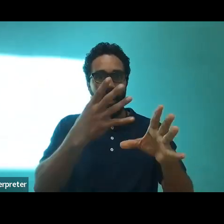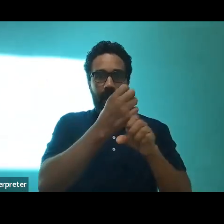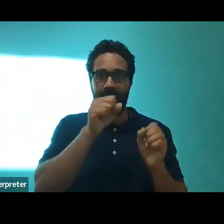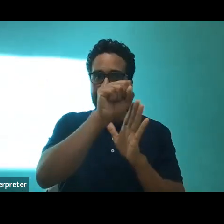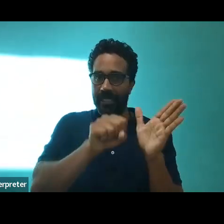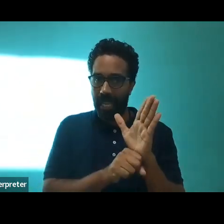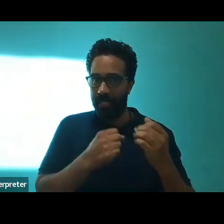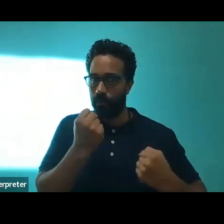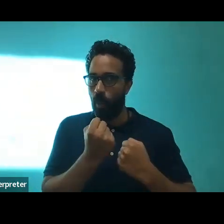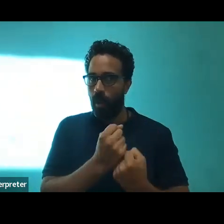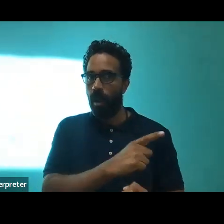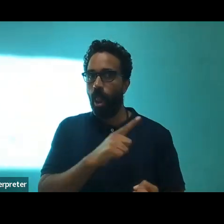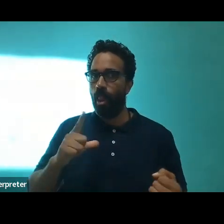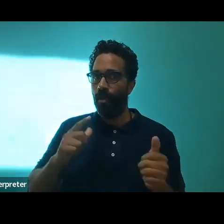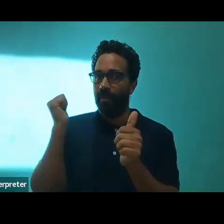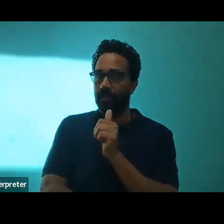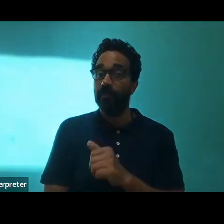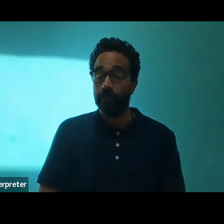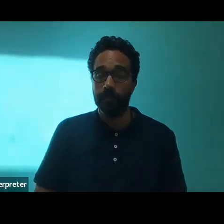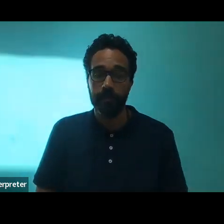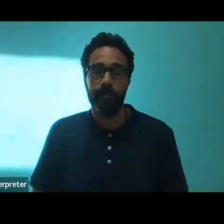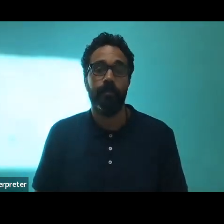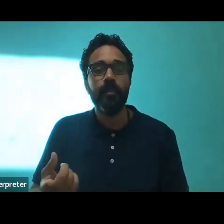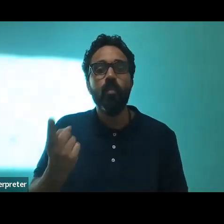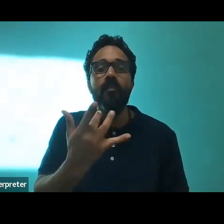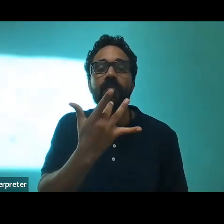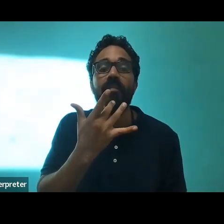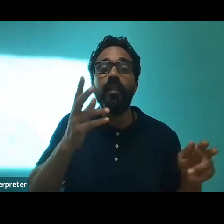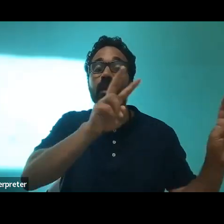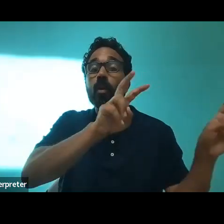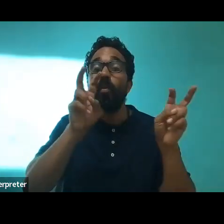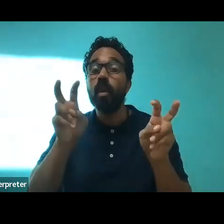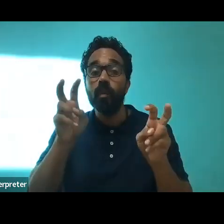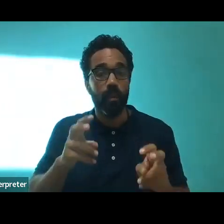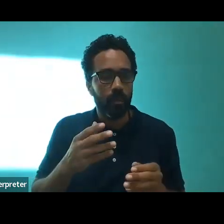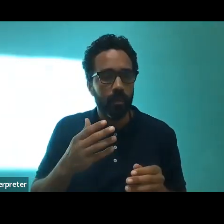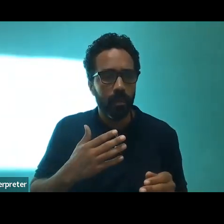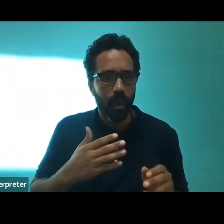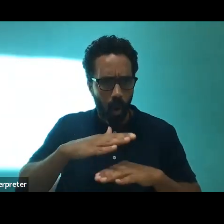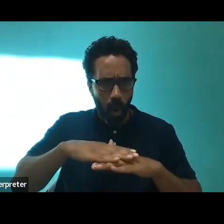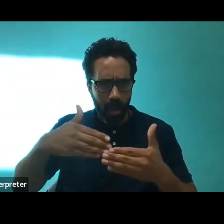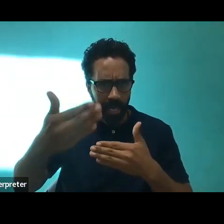One of my favorite quotes, if you would advance to slide